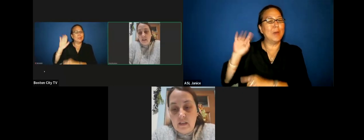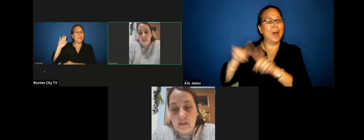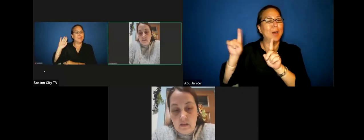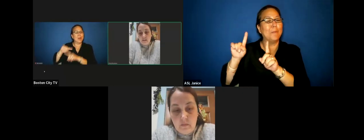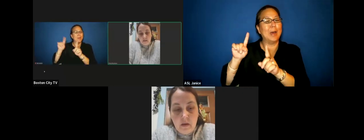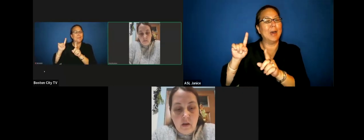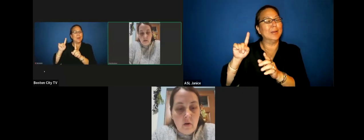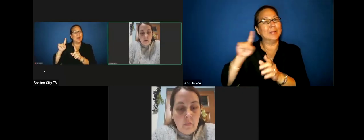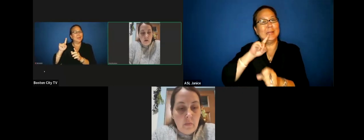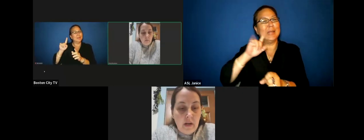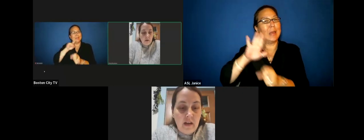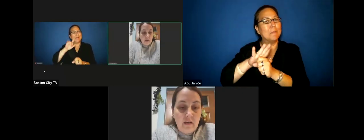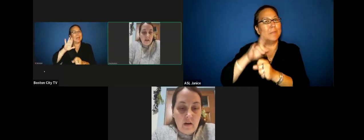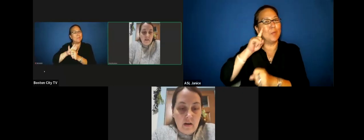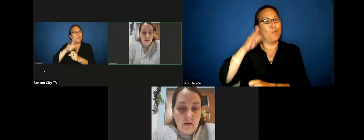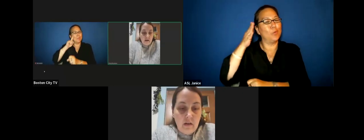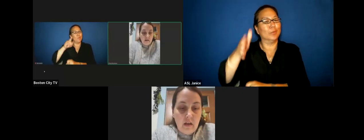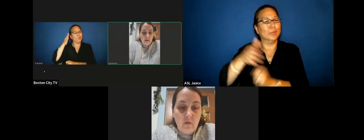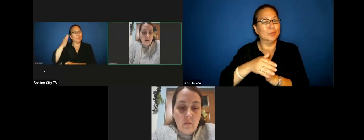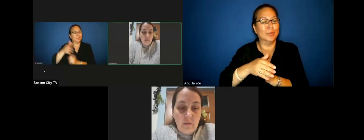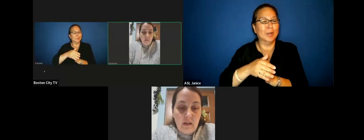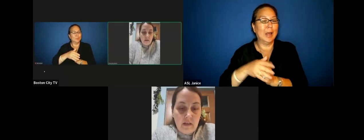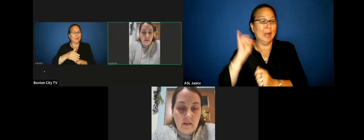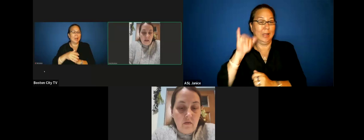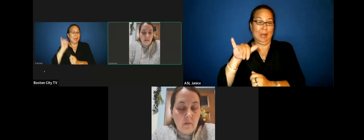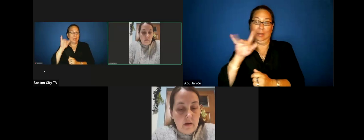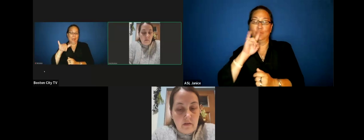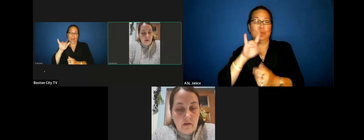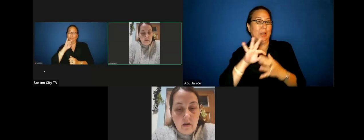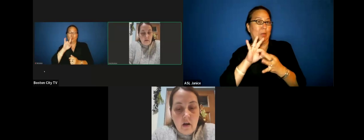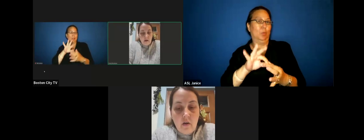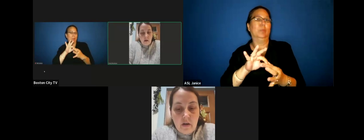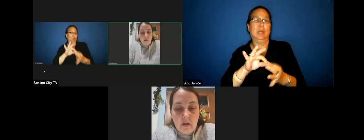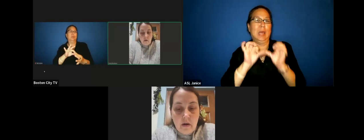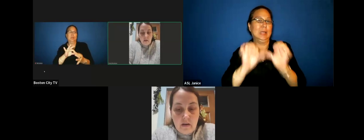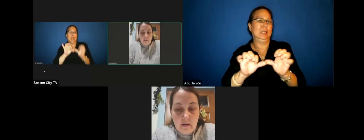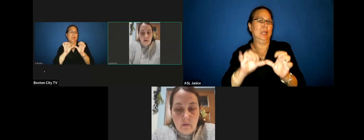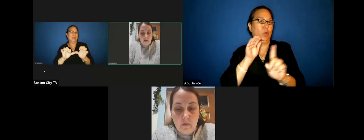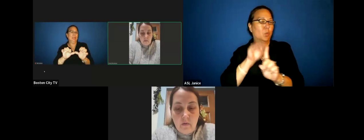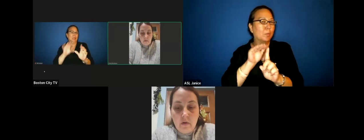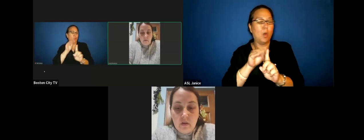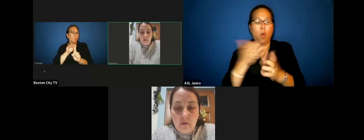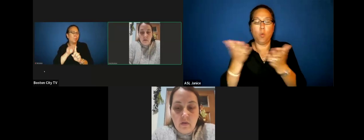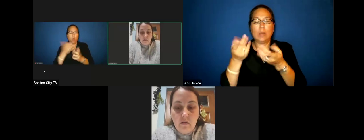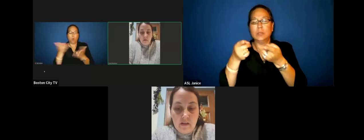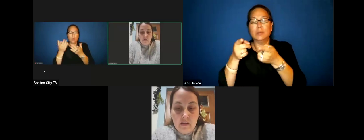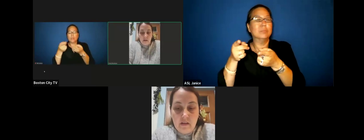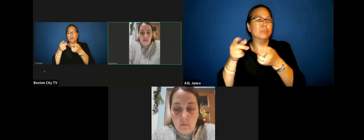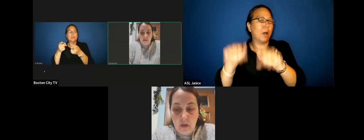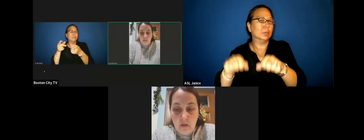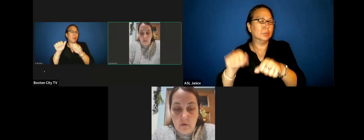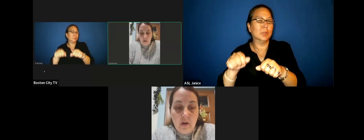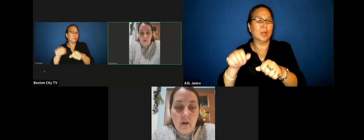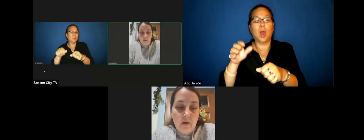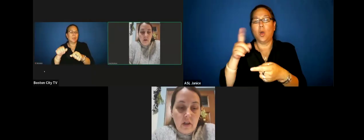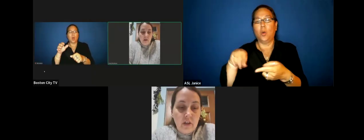and legacy team. But at its heart, it will be a lasting reminder of what is possible when a school invests